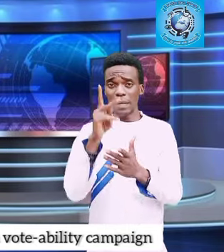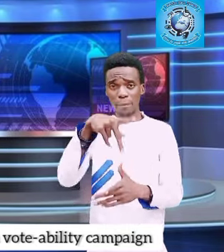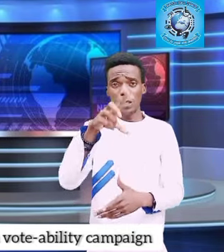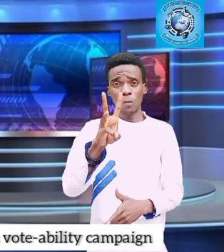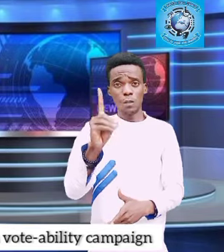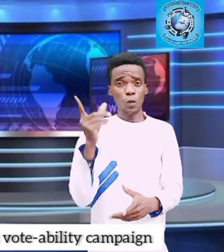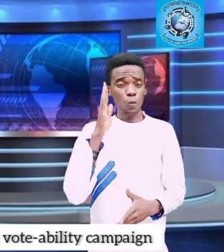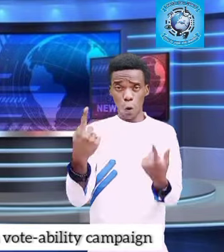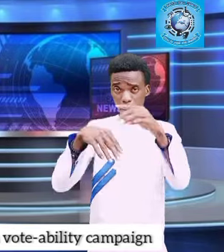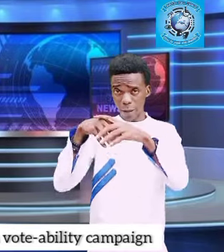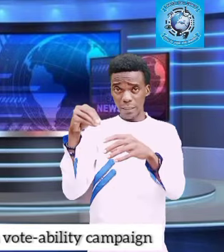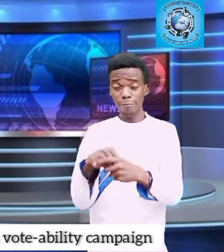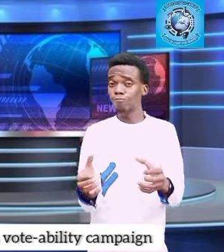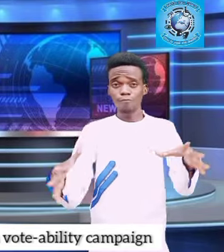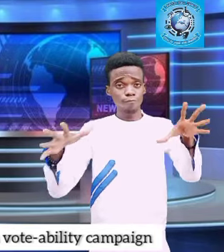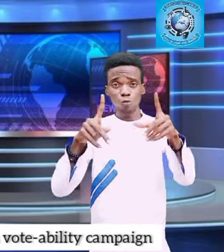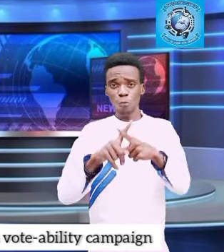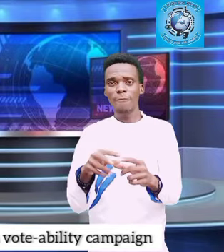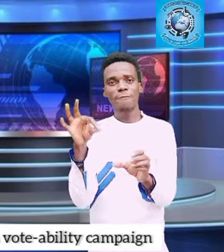come out in massive to vote next year.